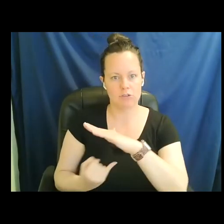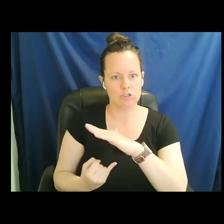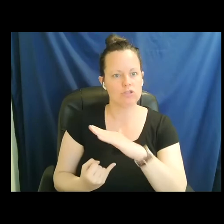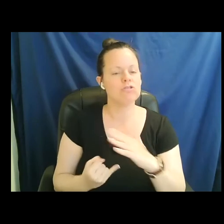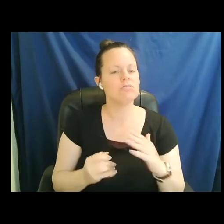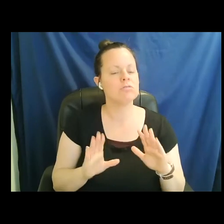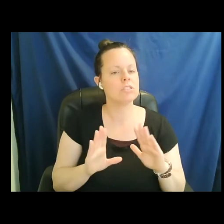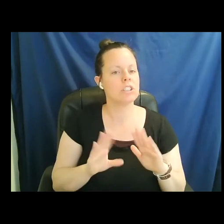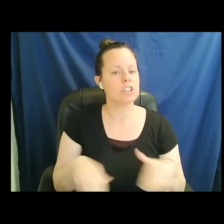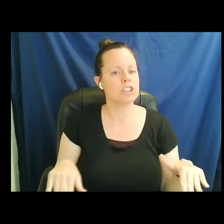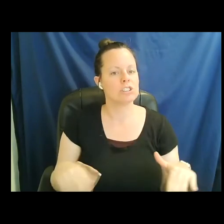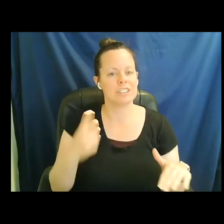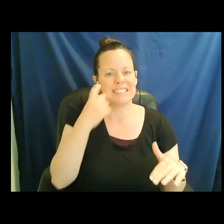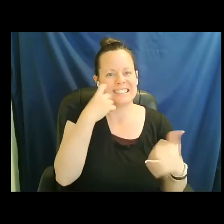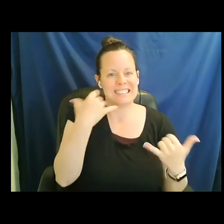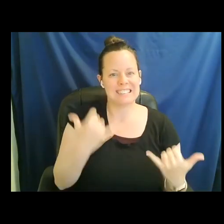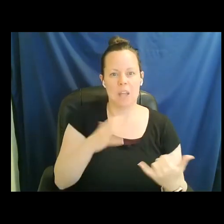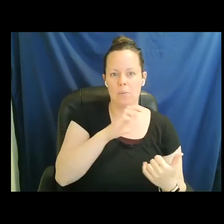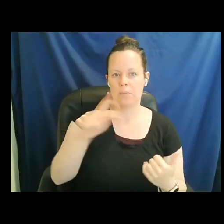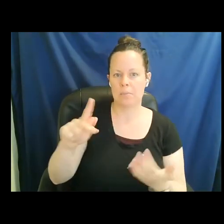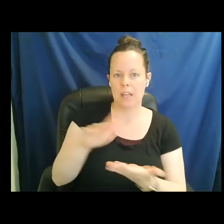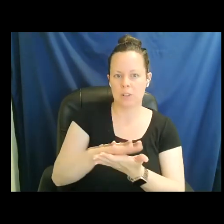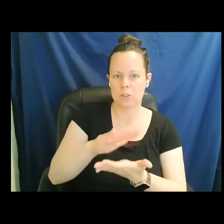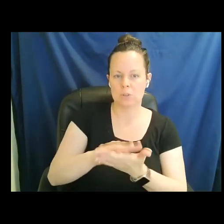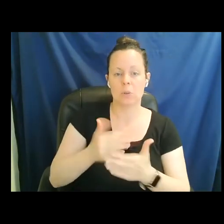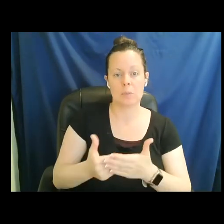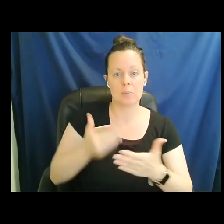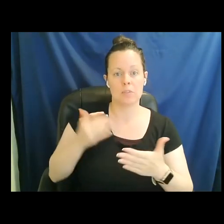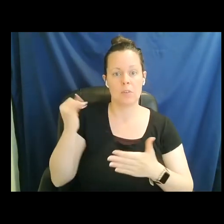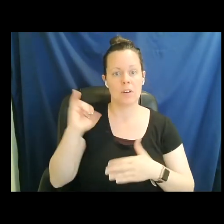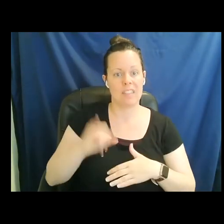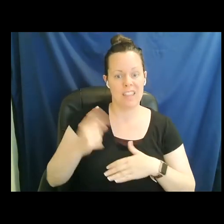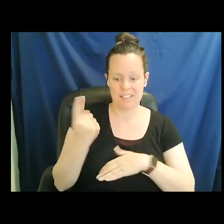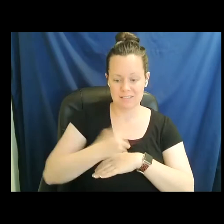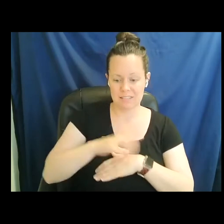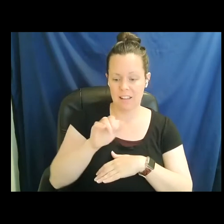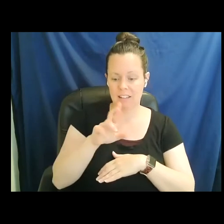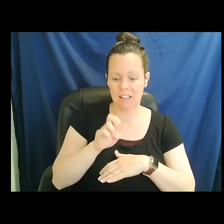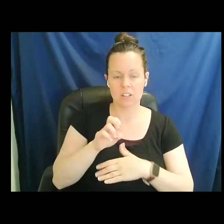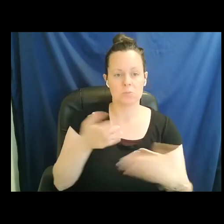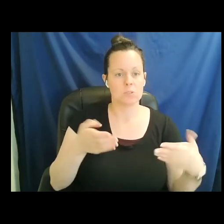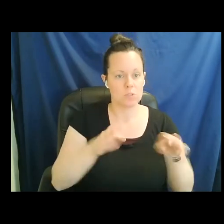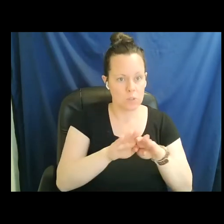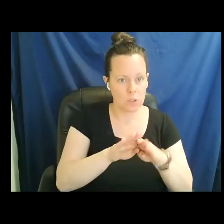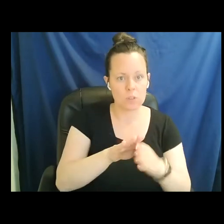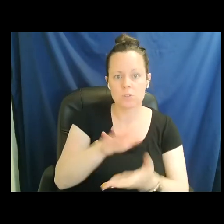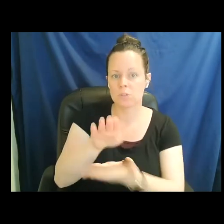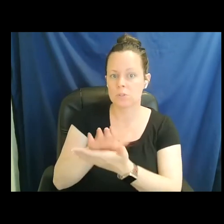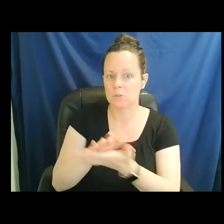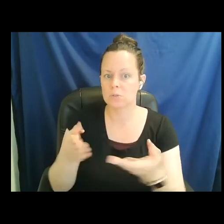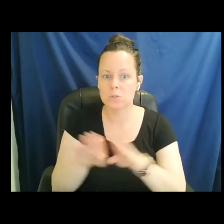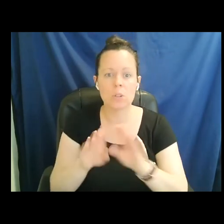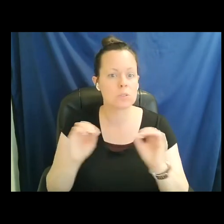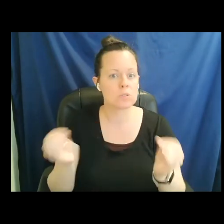are just now returning to school, but prior to that, daycares were closed, schools were closed. Kids didn't have contact with